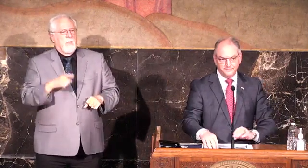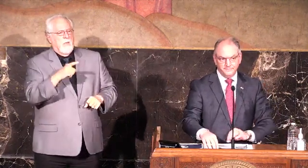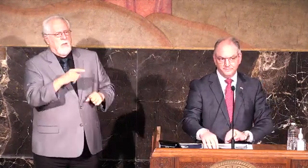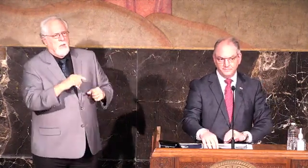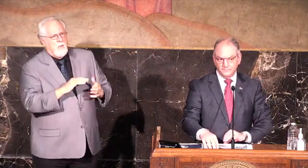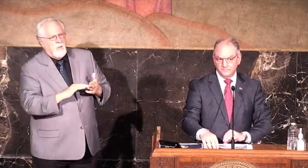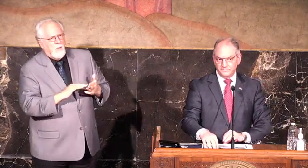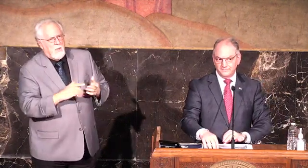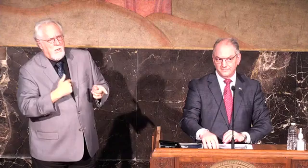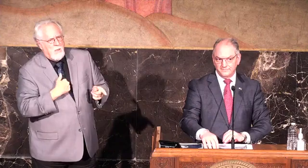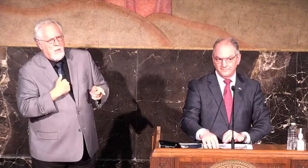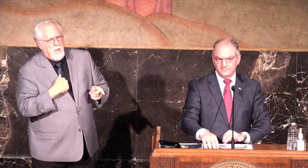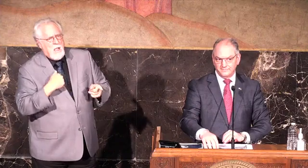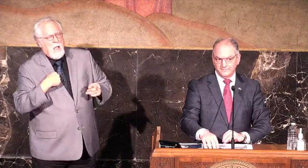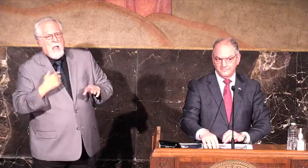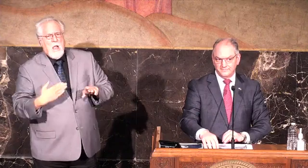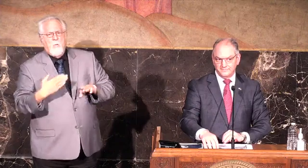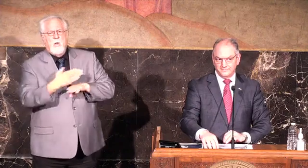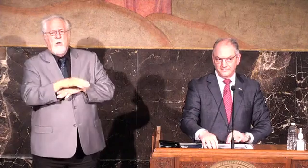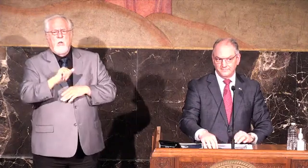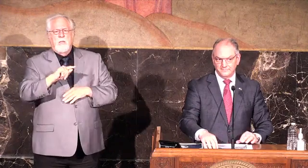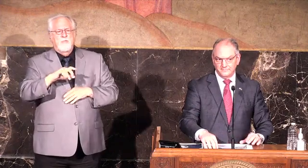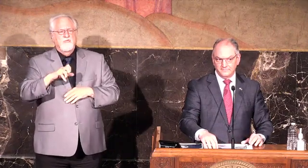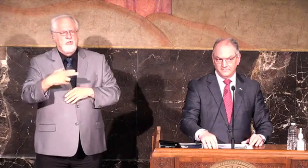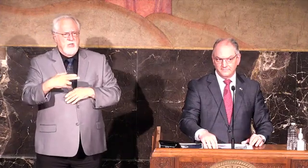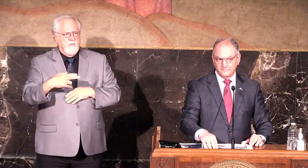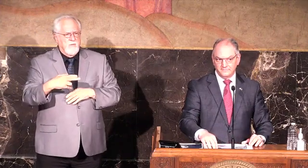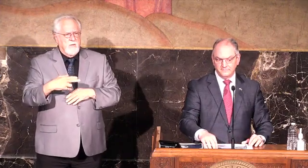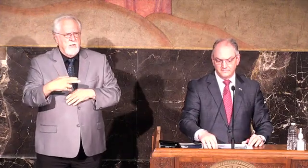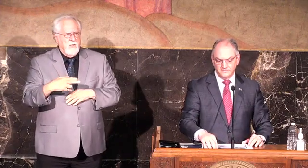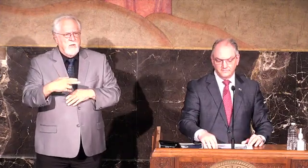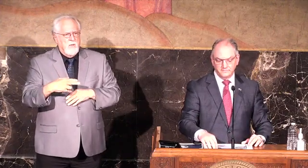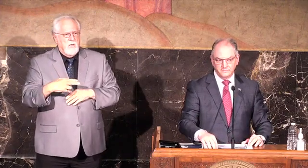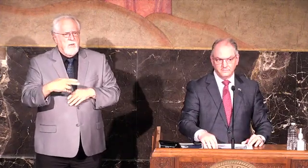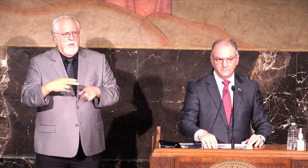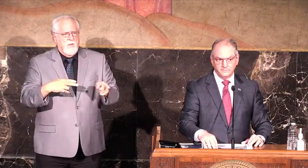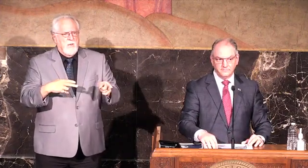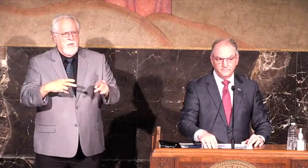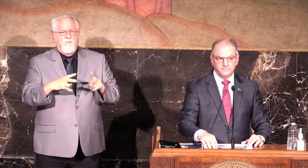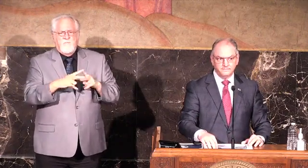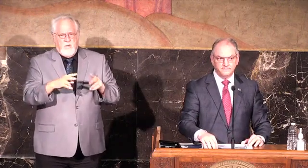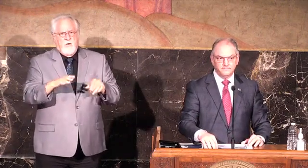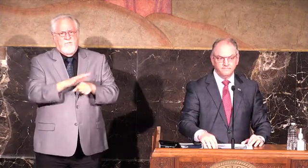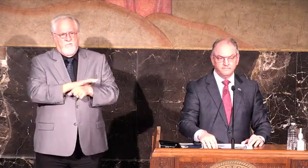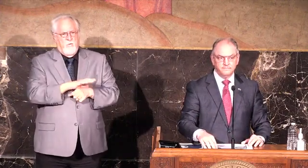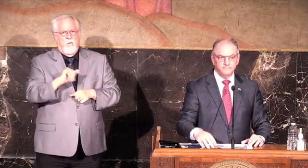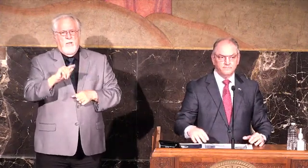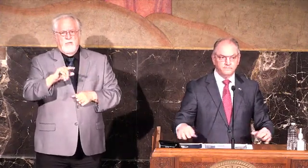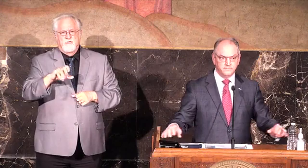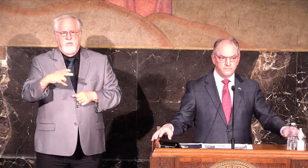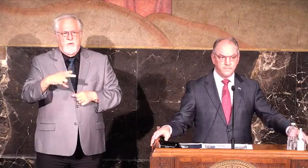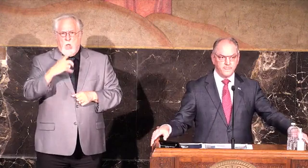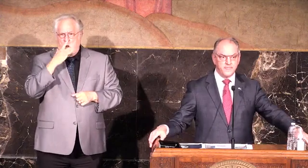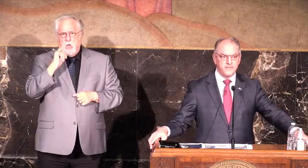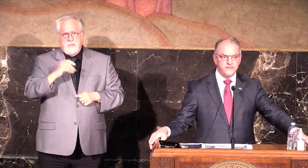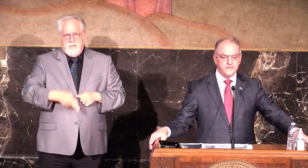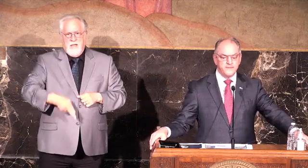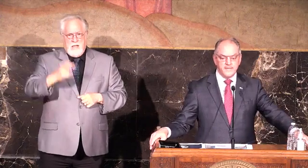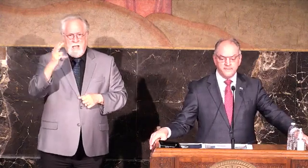I went across the Chapel over the weekend. While it's not a flood stage, it's very full. It looks like it's pretty